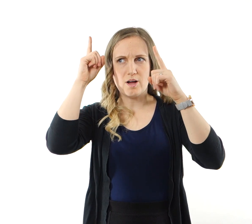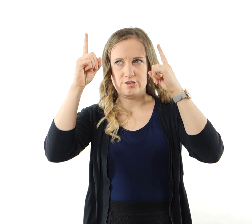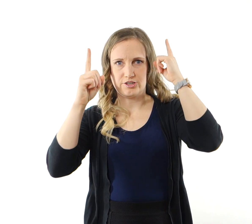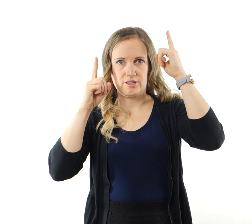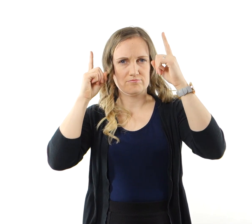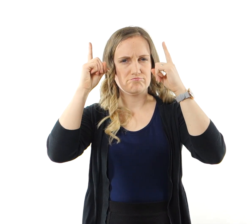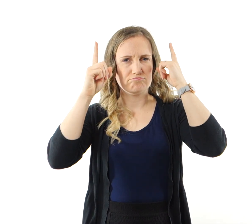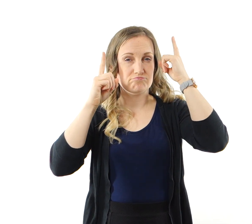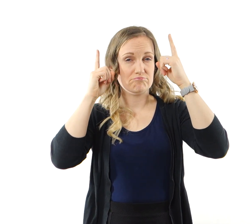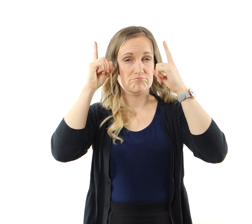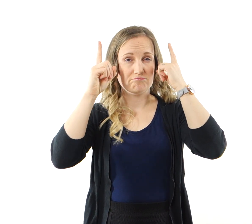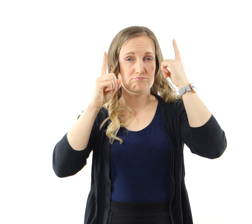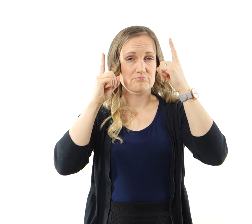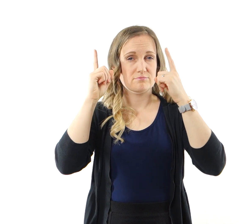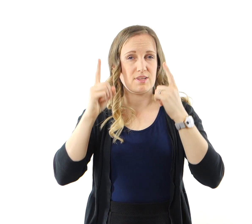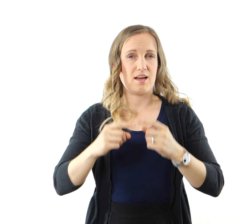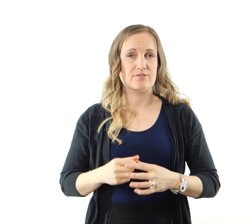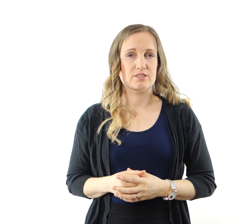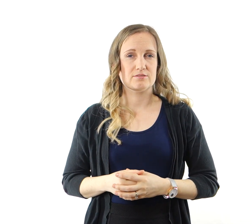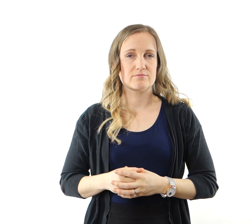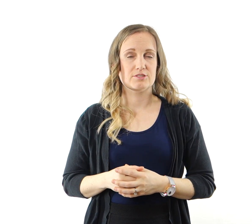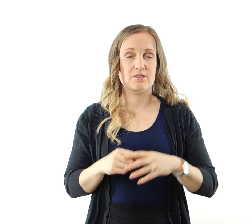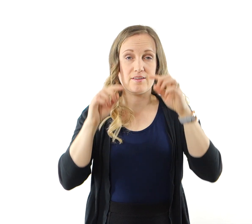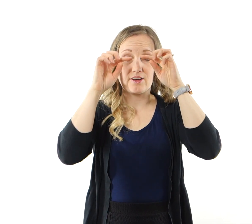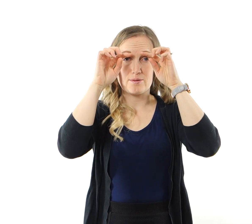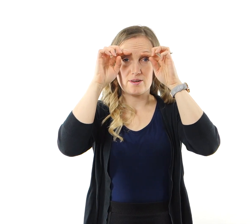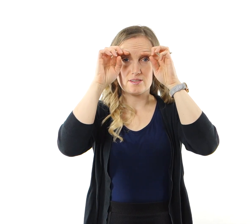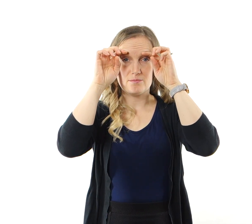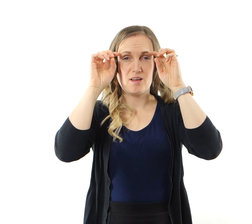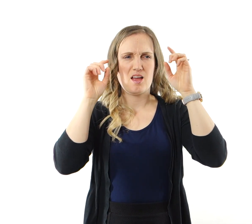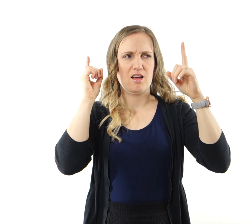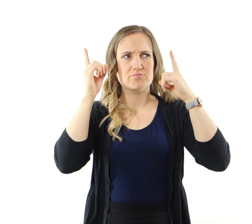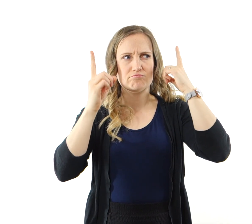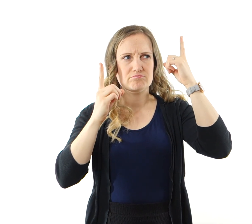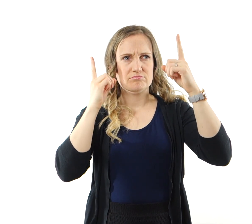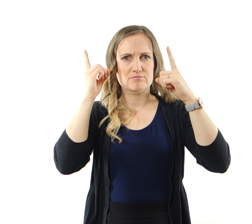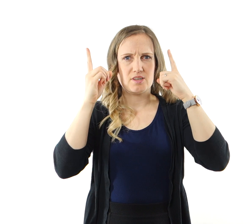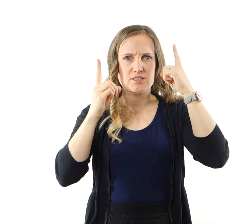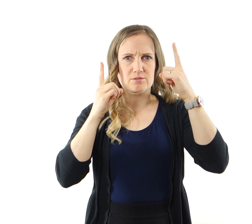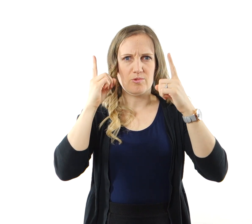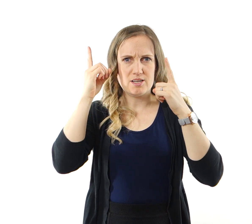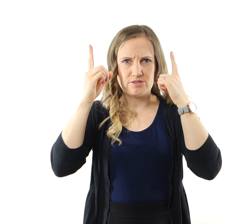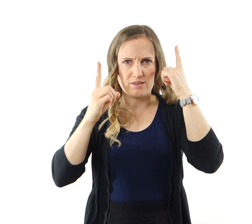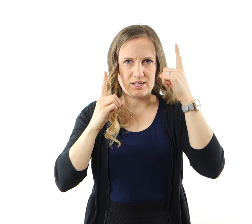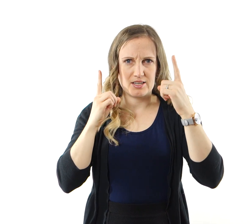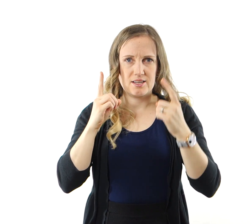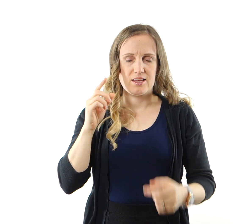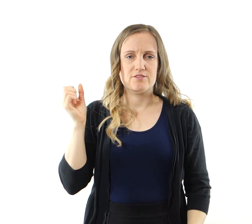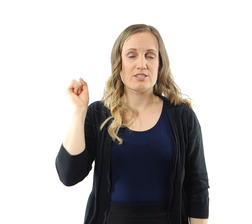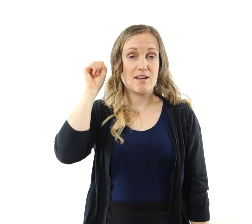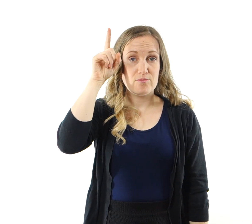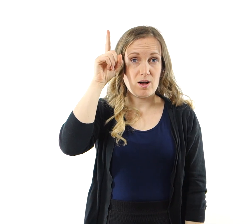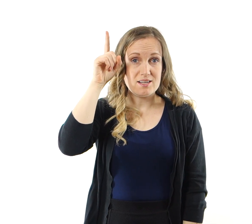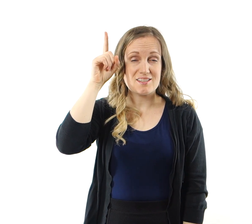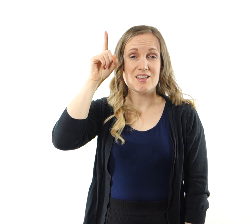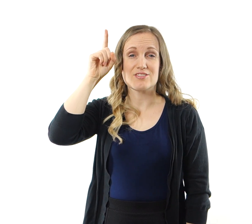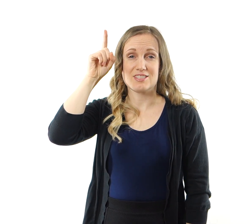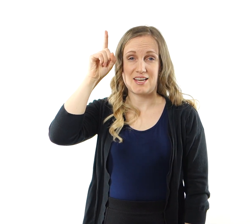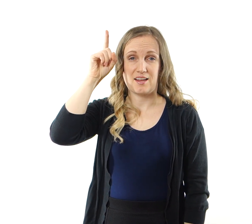wonder after. So you have your eyebrows up, and you're wondering. If you just have one, it's understand.